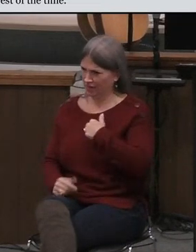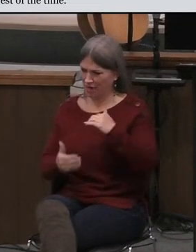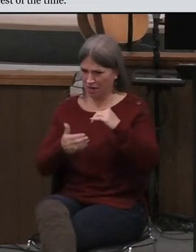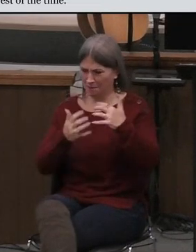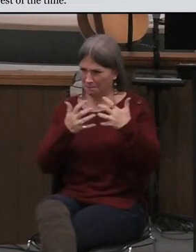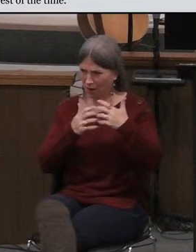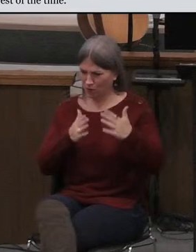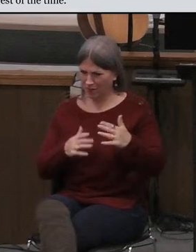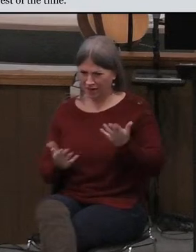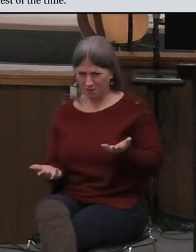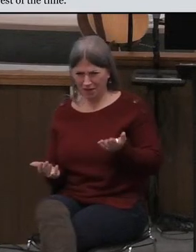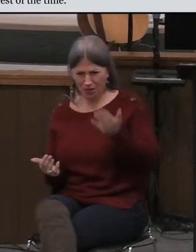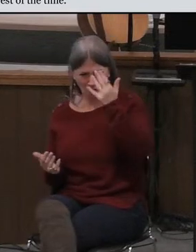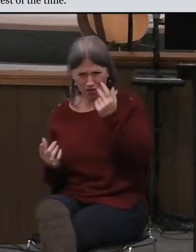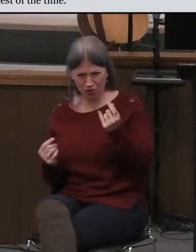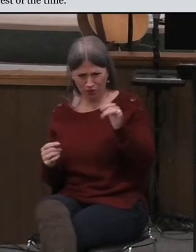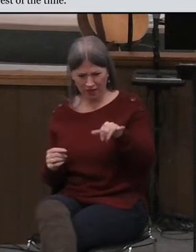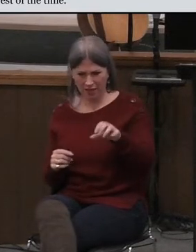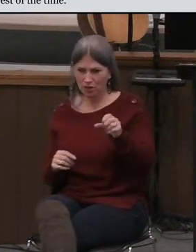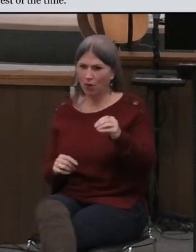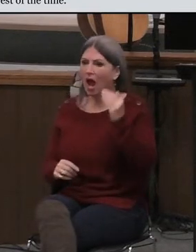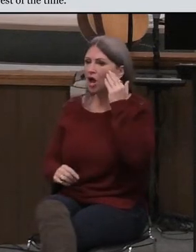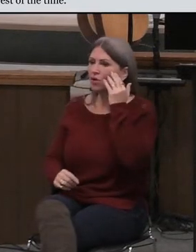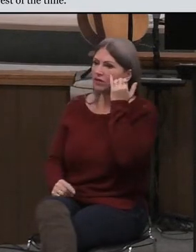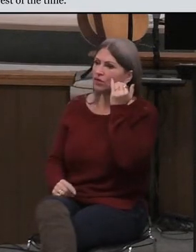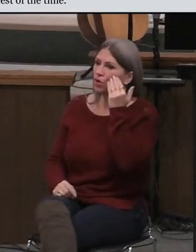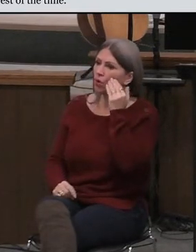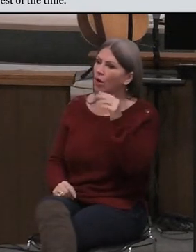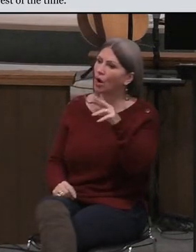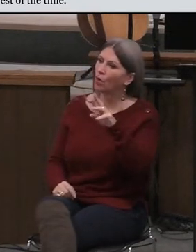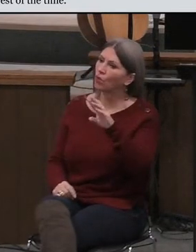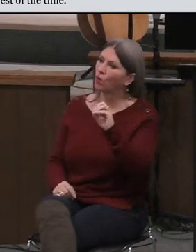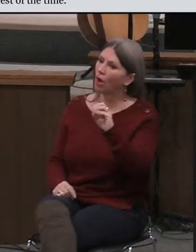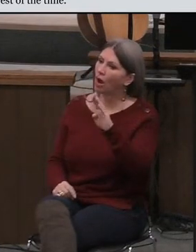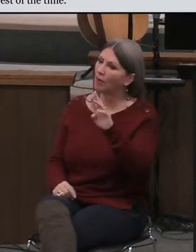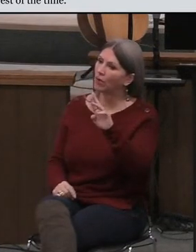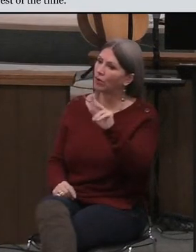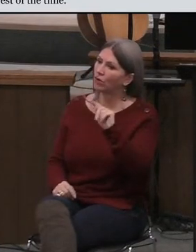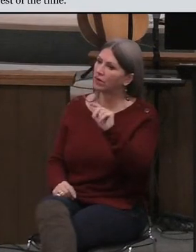I don't know if Robert Tilton is still around. He is.